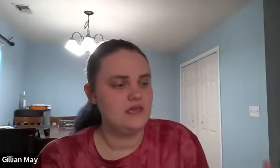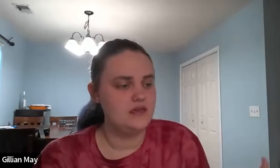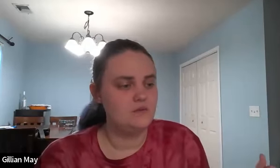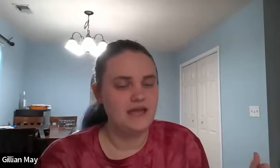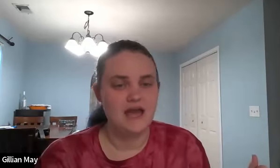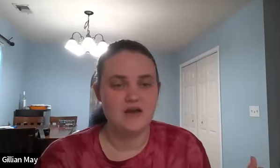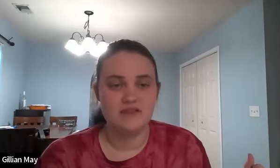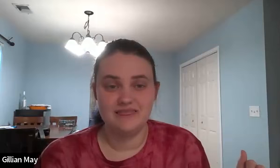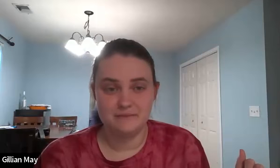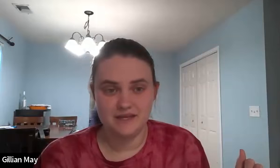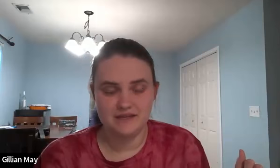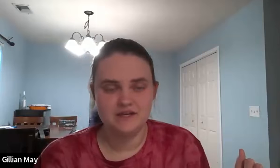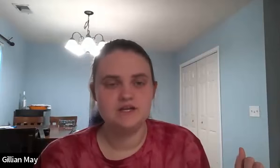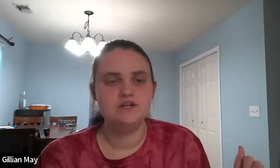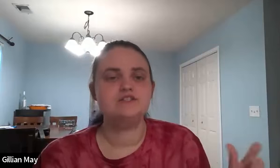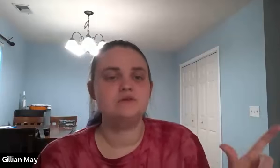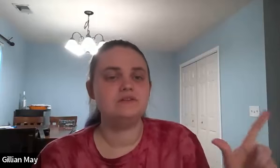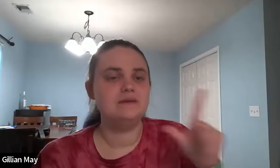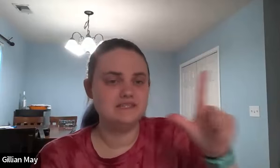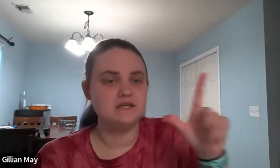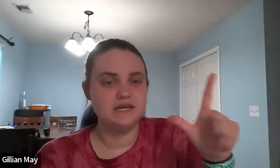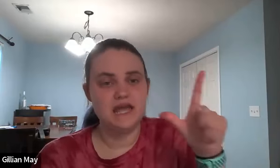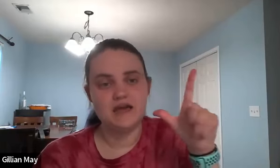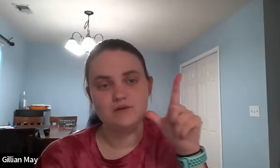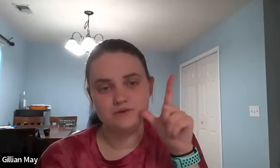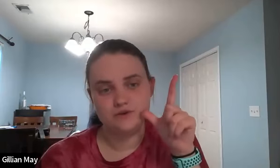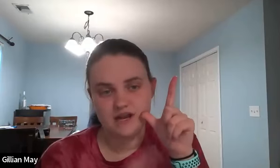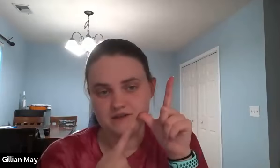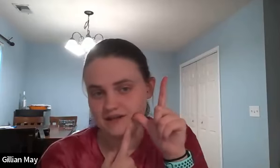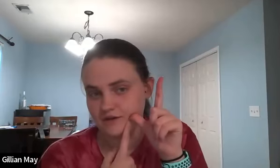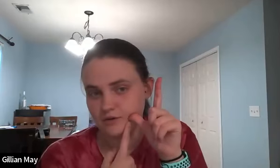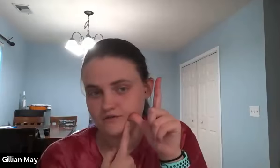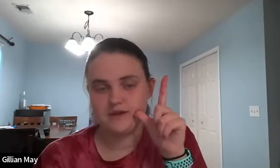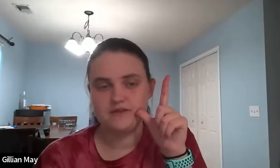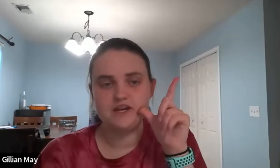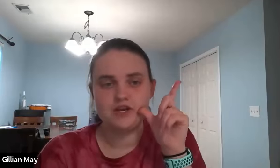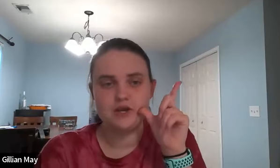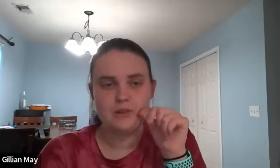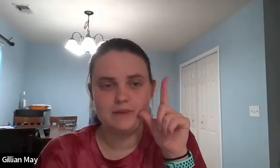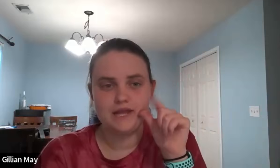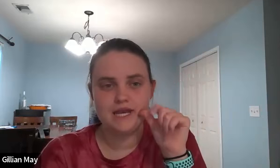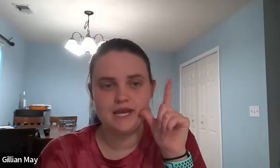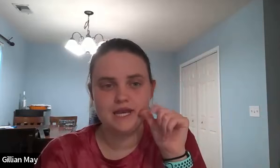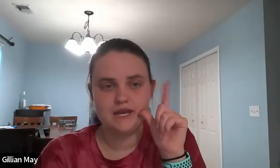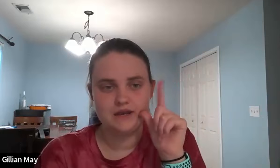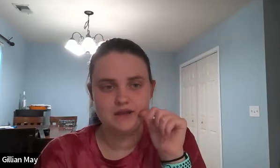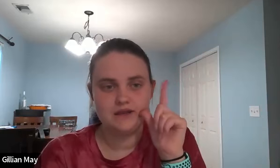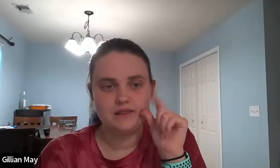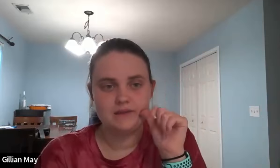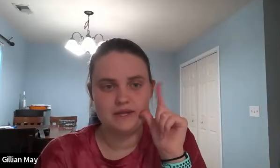Then we have lemon. So lemon's going to be an L. You're going to have it at the corner of your mouth again. And you're going to go lemon. Lemon.